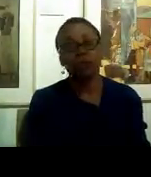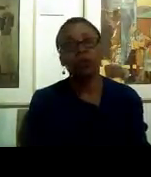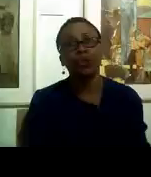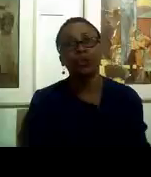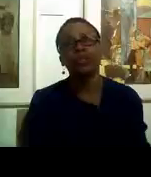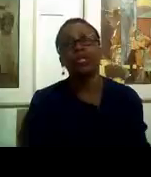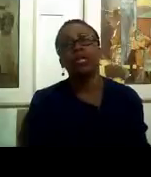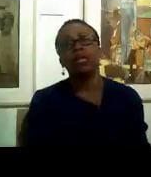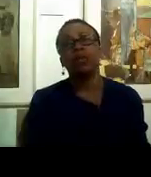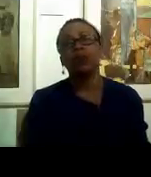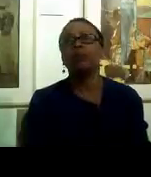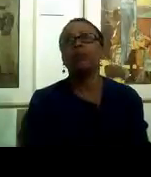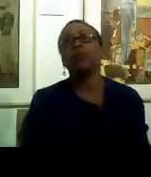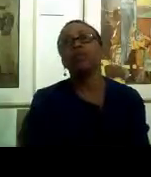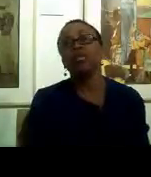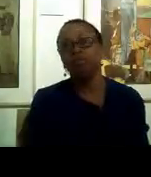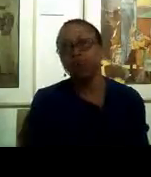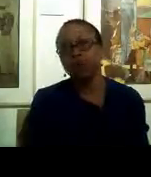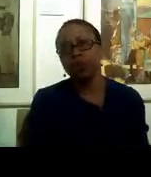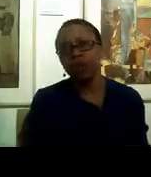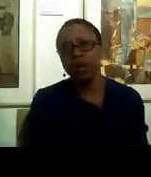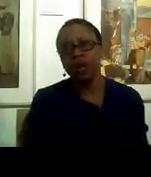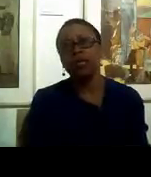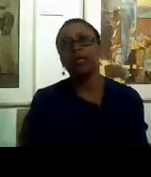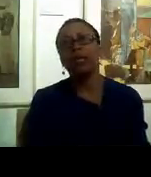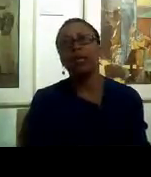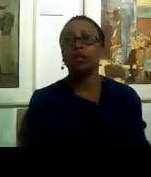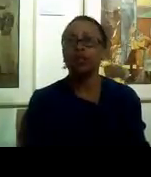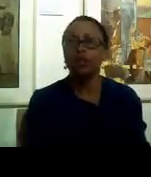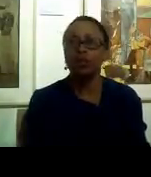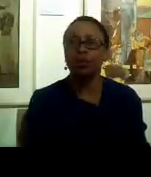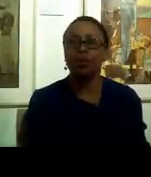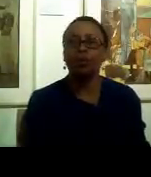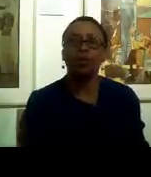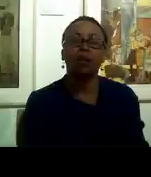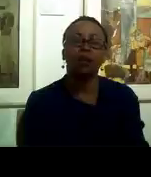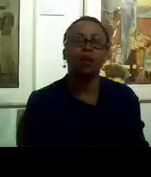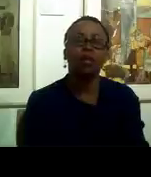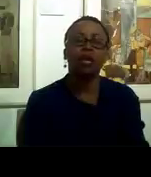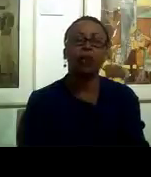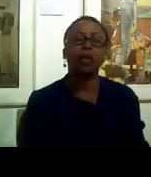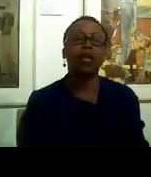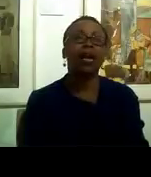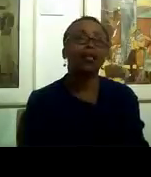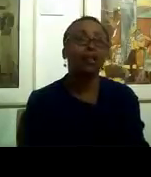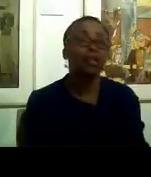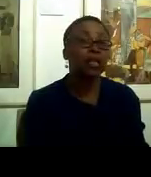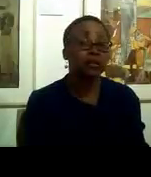ensure that we bring this exhibition to MoAD, and especially during the period of his national centennial